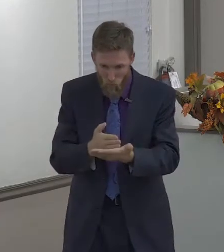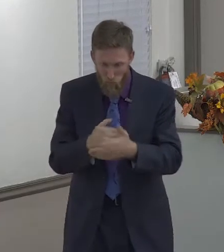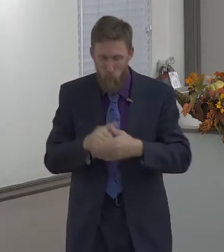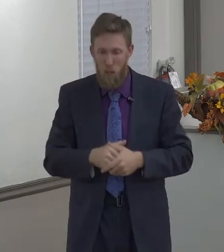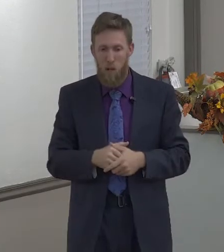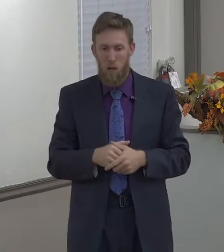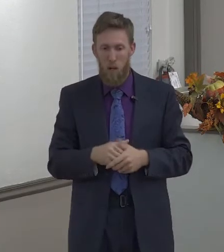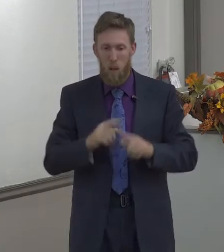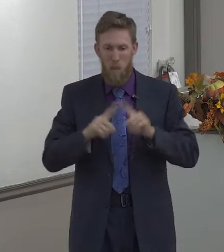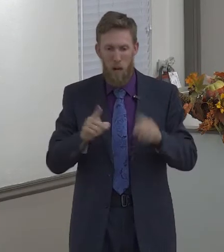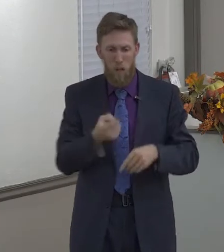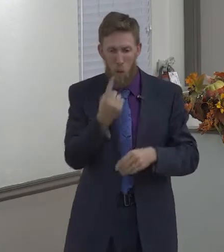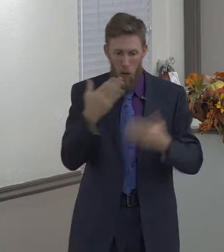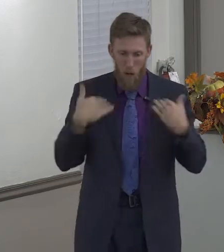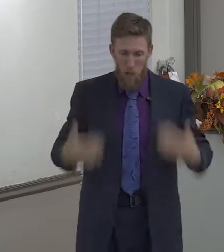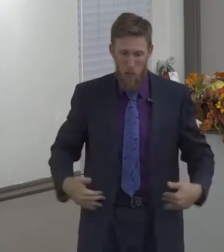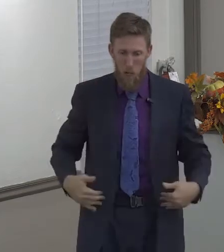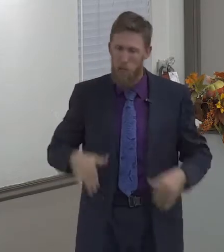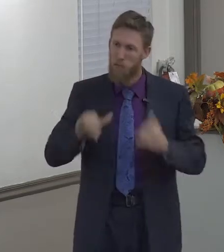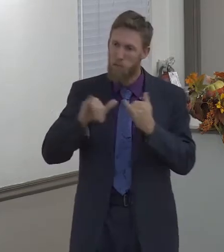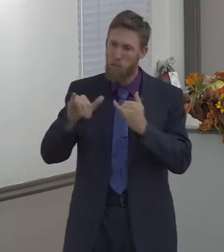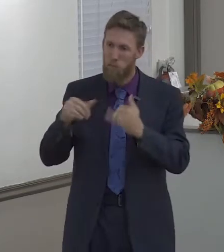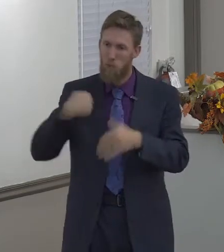or Gentiles, whether we be bond or free,